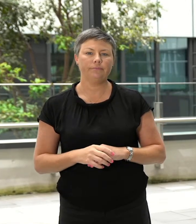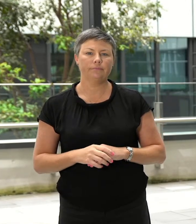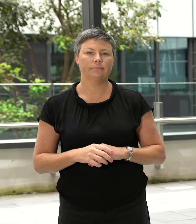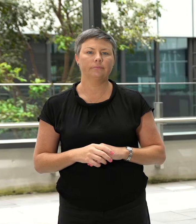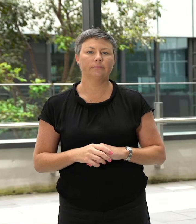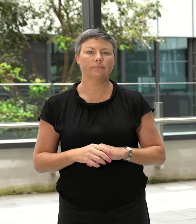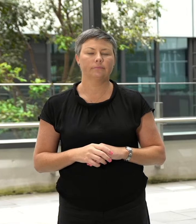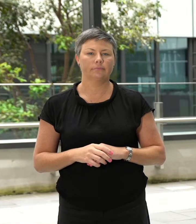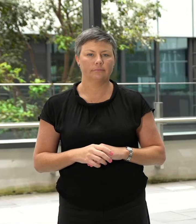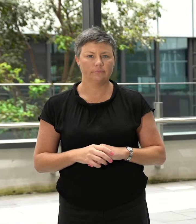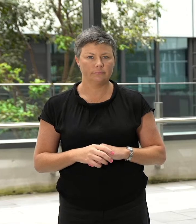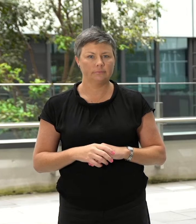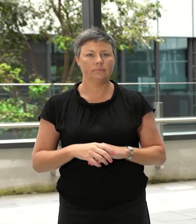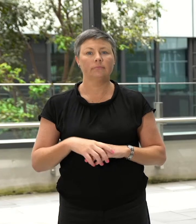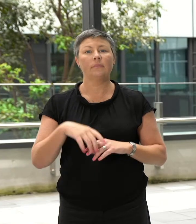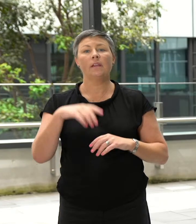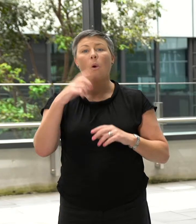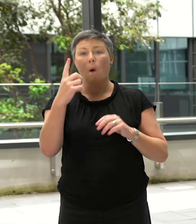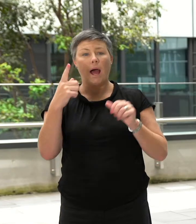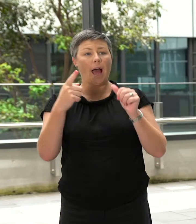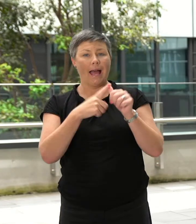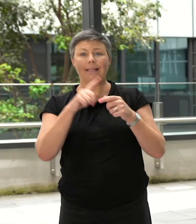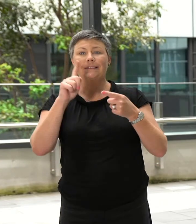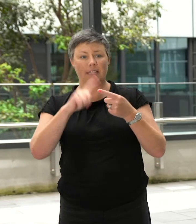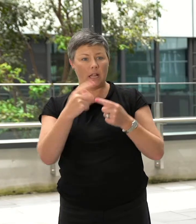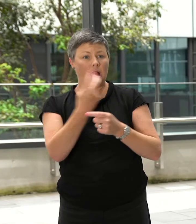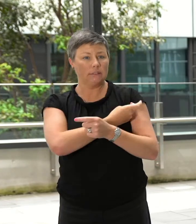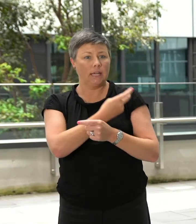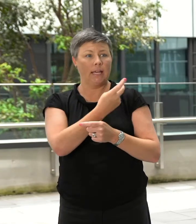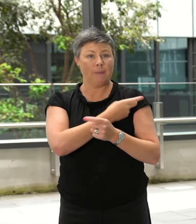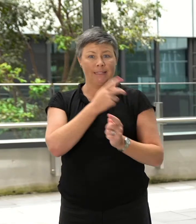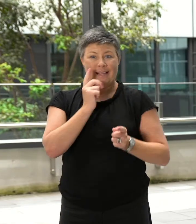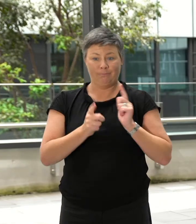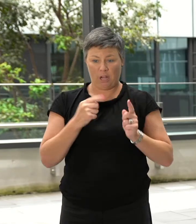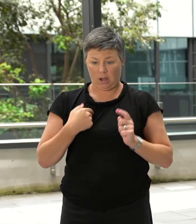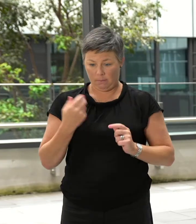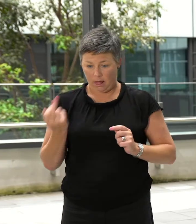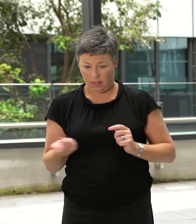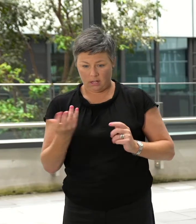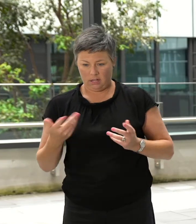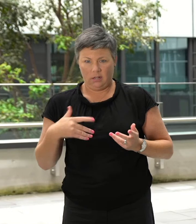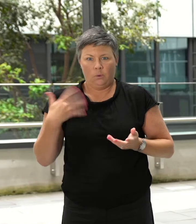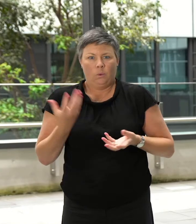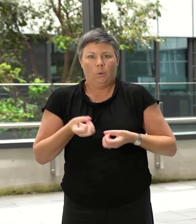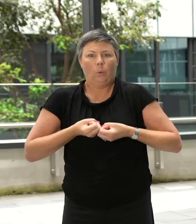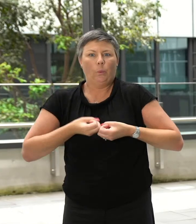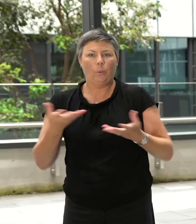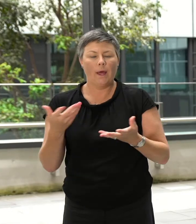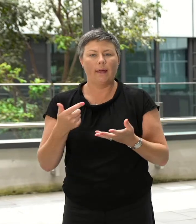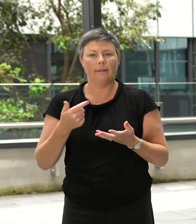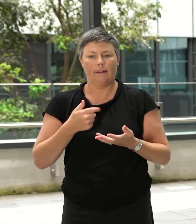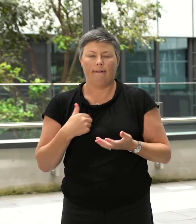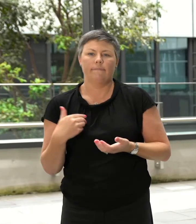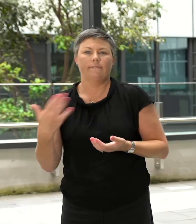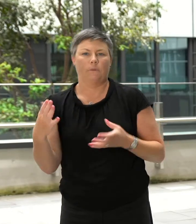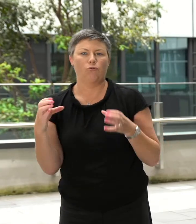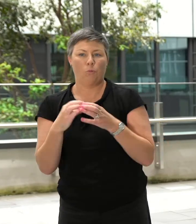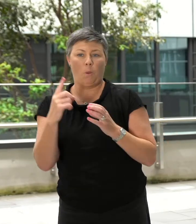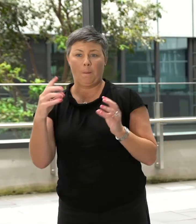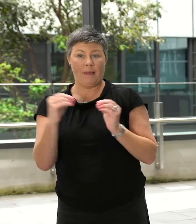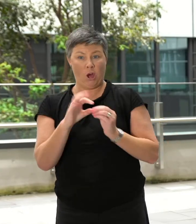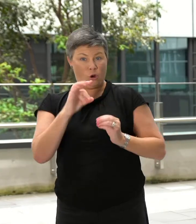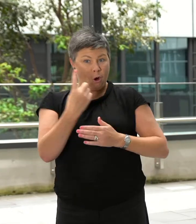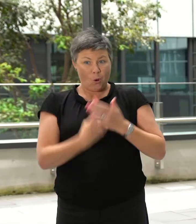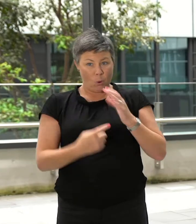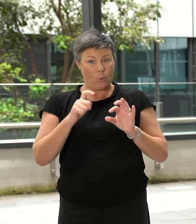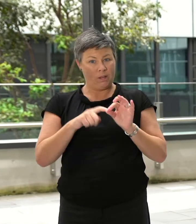arriving, they're getting vaccinated, but we are having some excess at the end of the day that we're making sure we don't throw in the bin. Every state and territory is doing this,